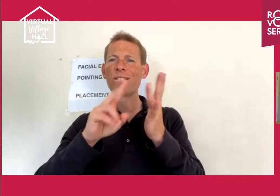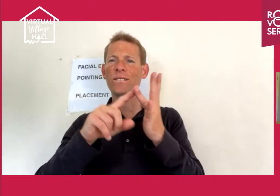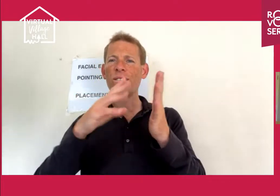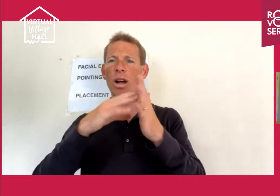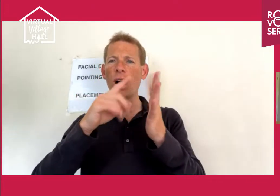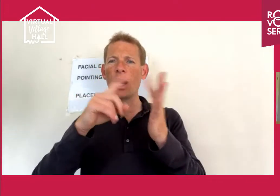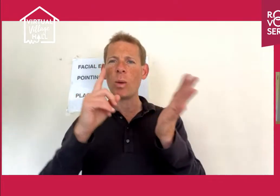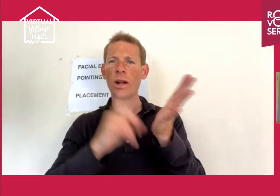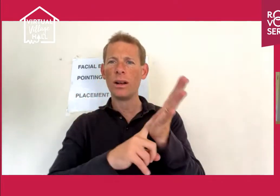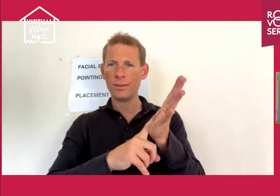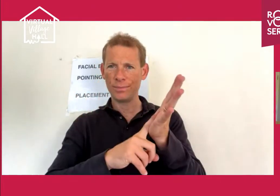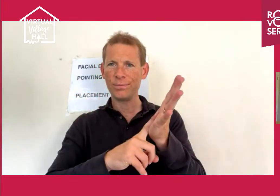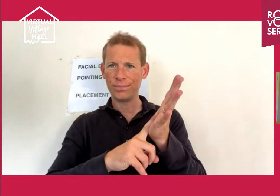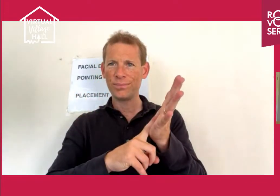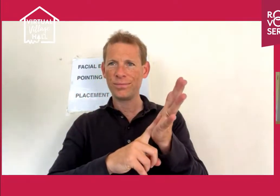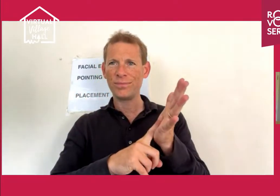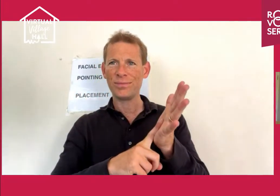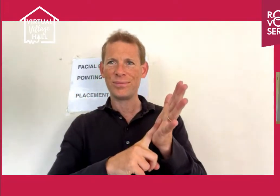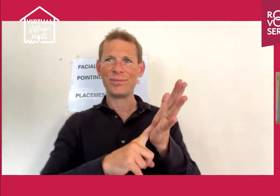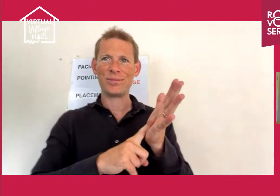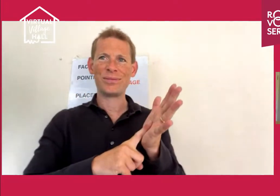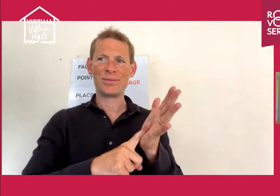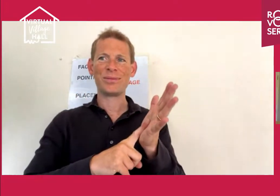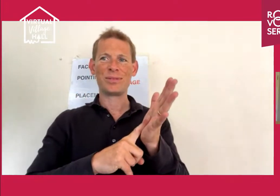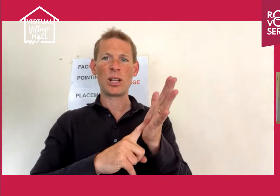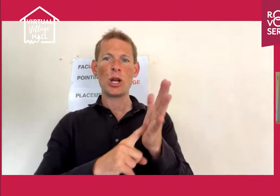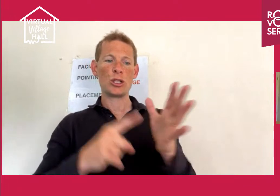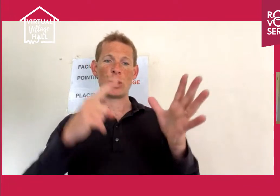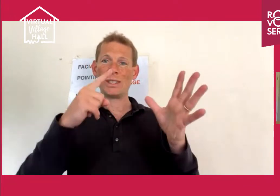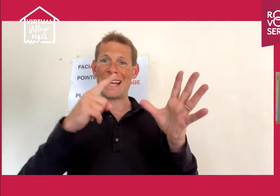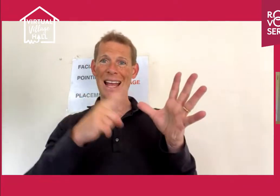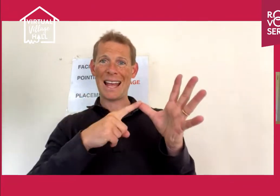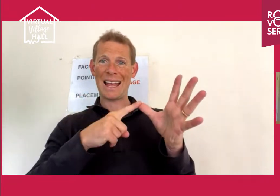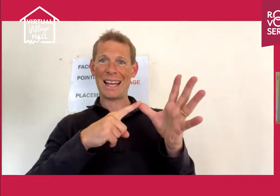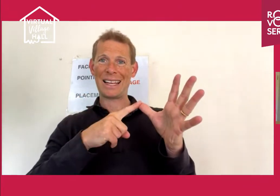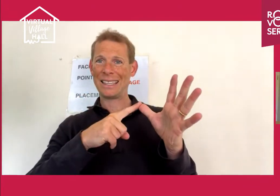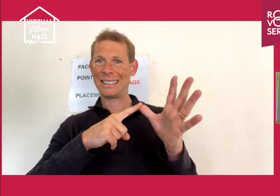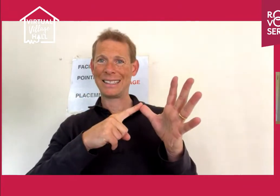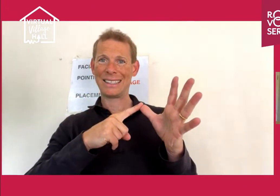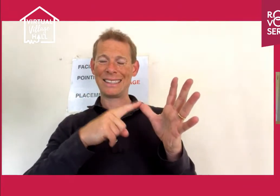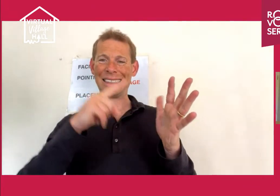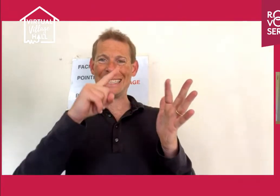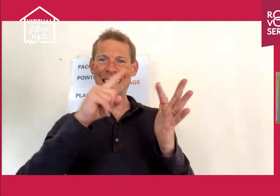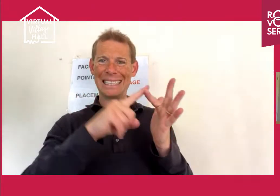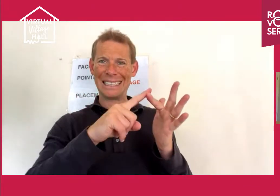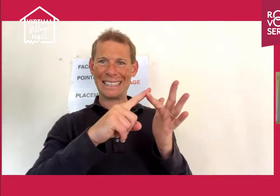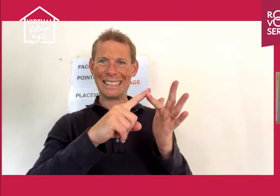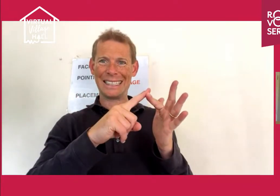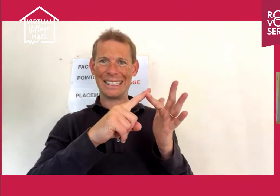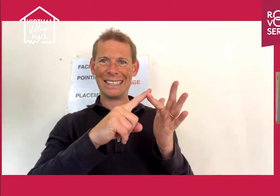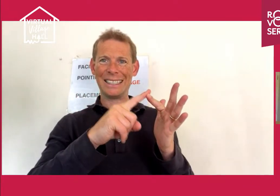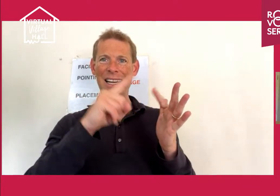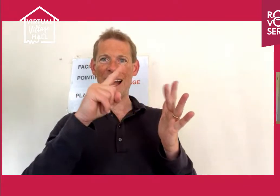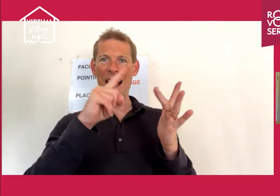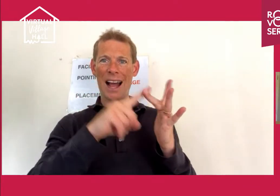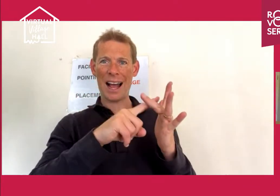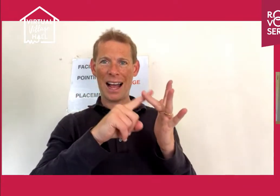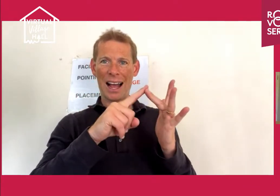alphabet together. So if you're not aware, these are your 5 vowels. So A, E,